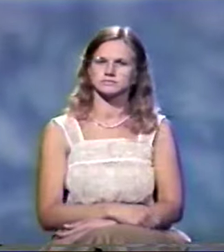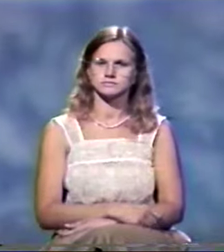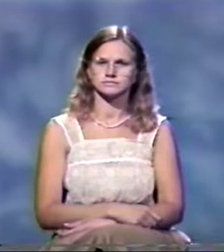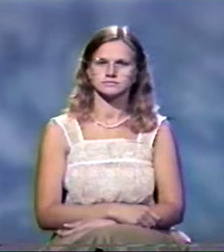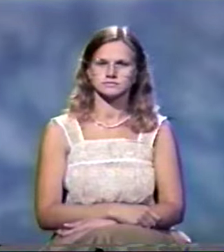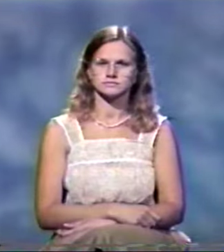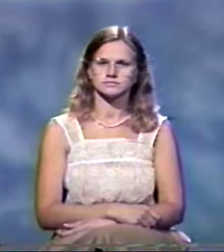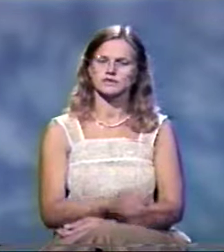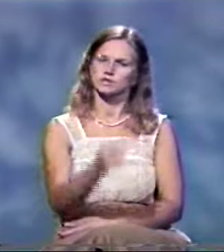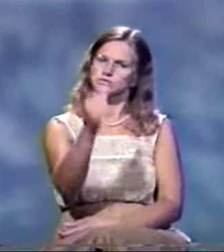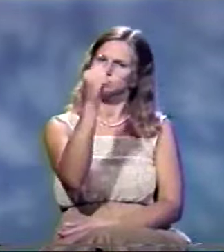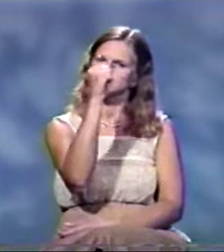Drinking.